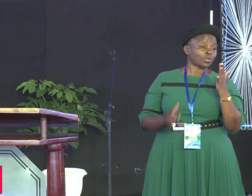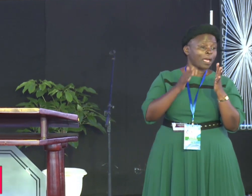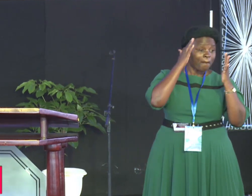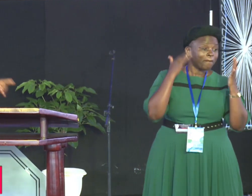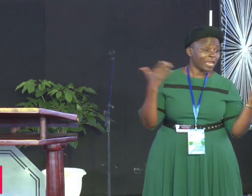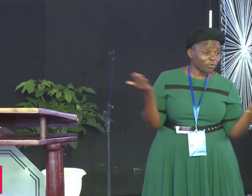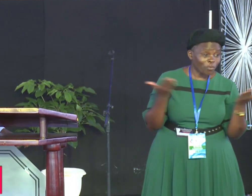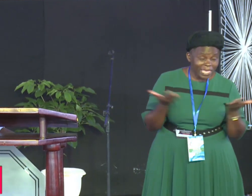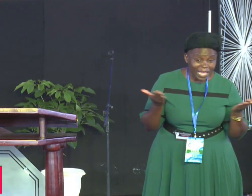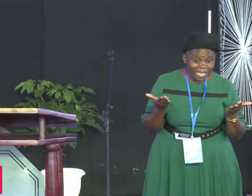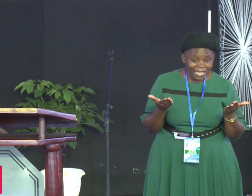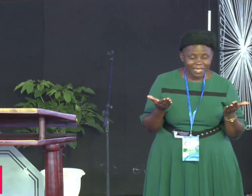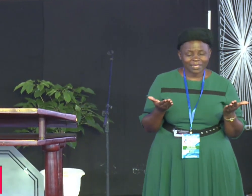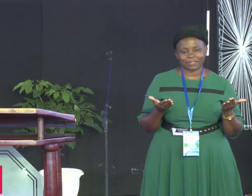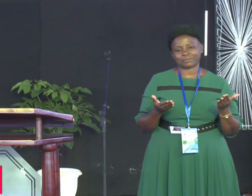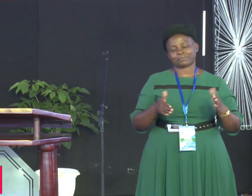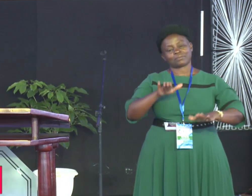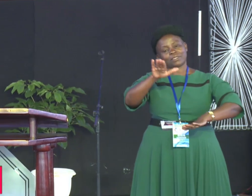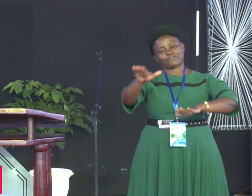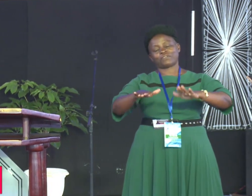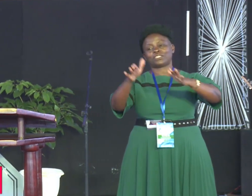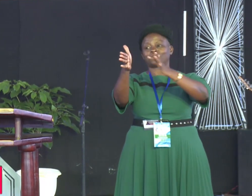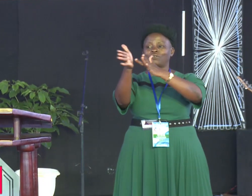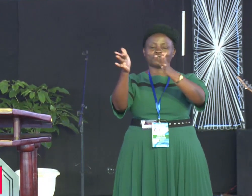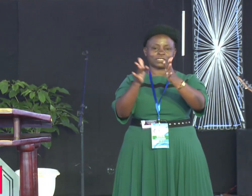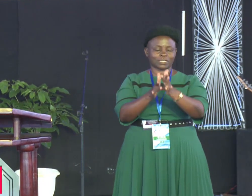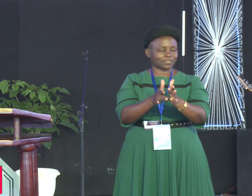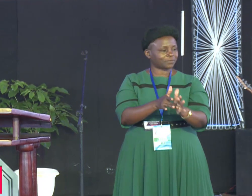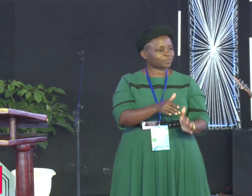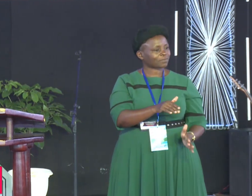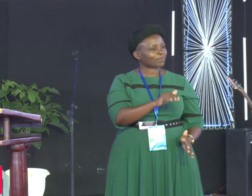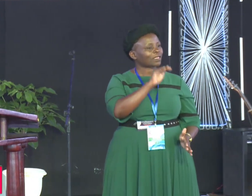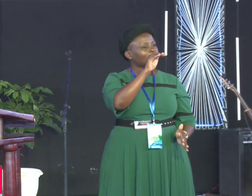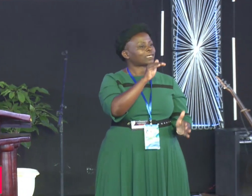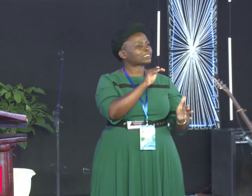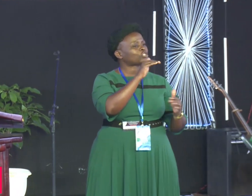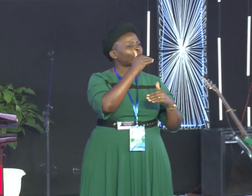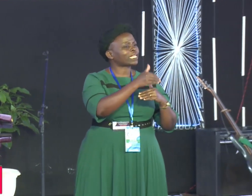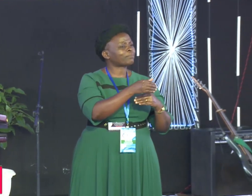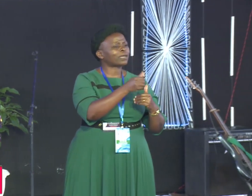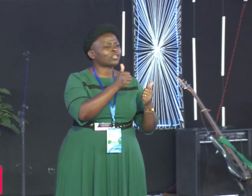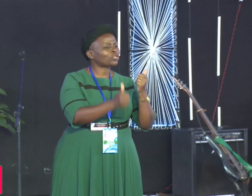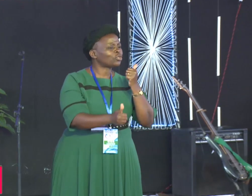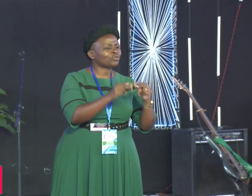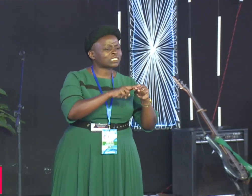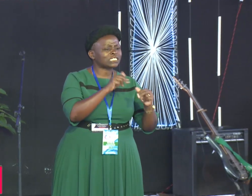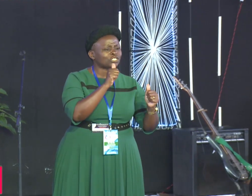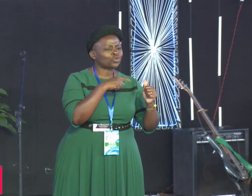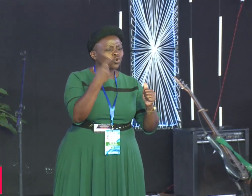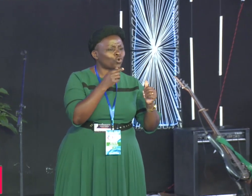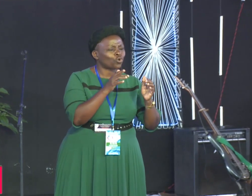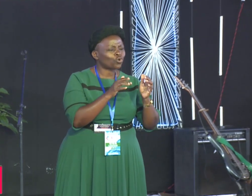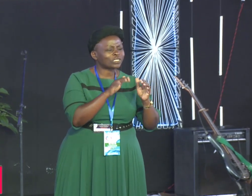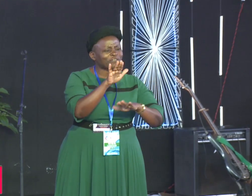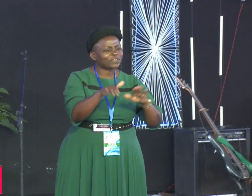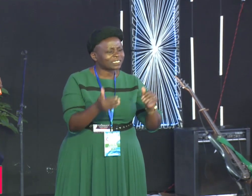Where was she? At the feet of Jesus. Ask your neighbor, on whose feet are you? Ask